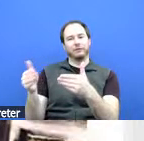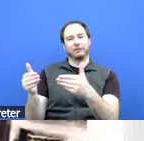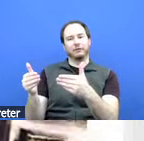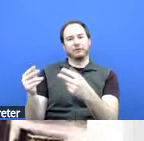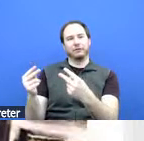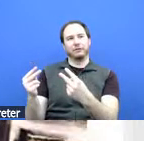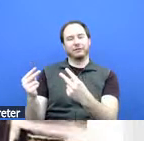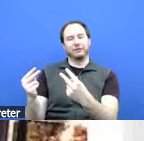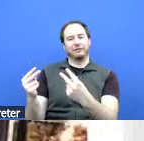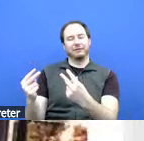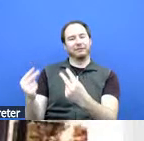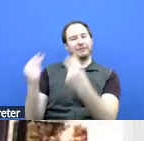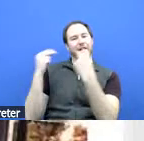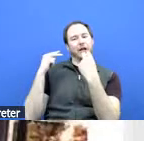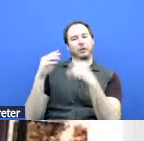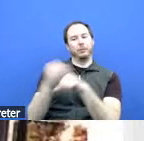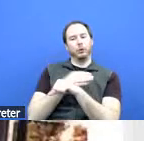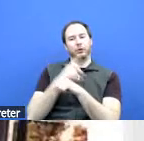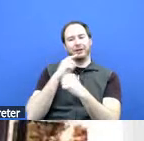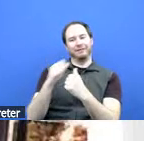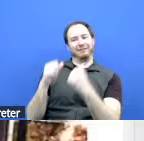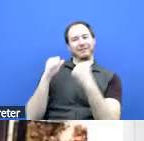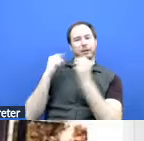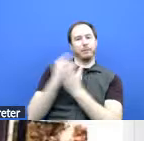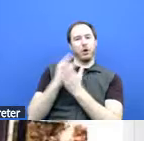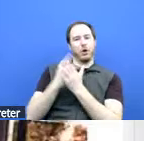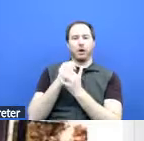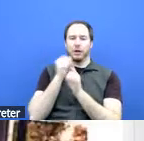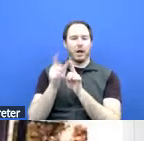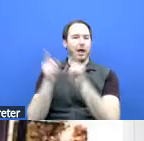this way, so the music will be facing the parking lot.